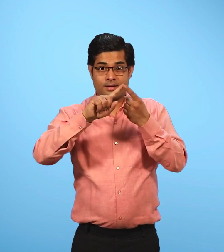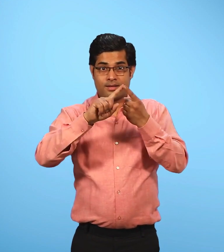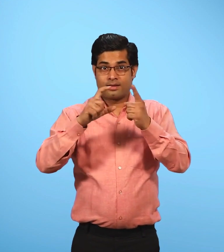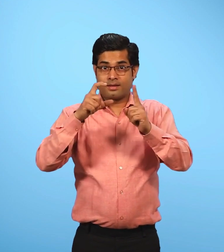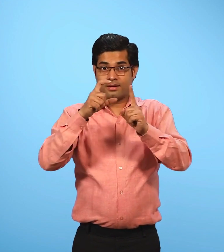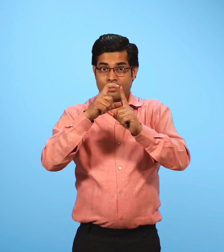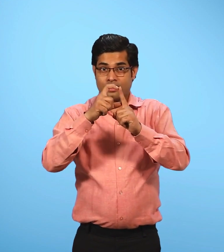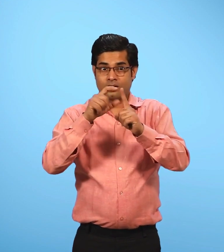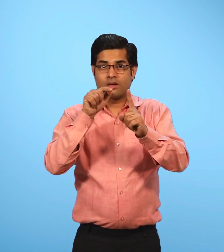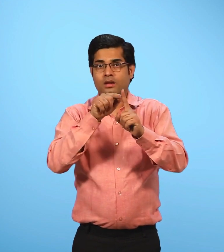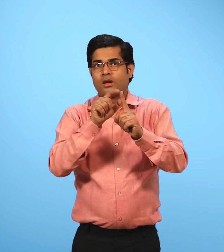Wandered.